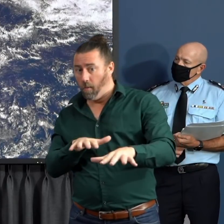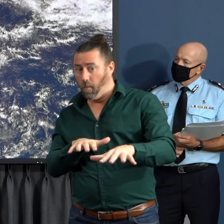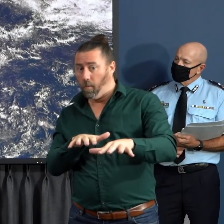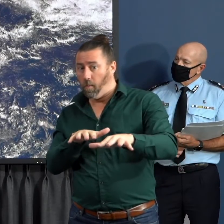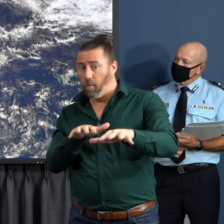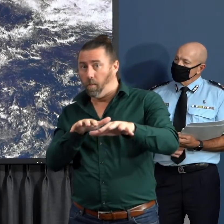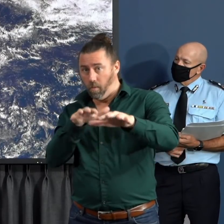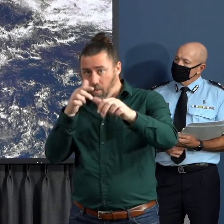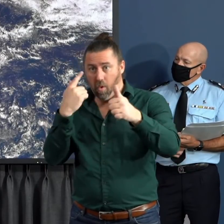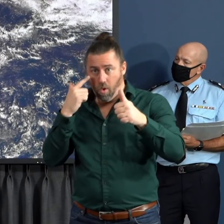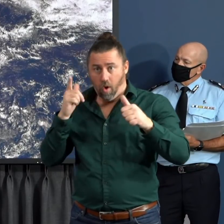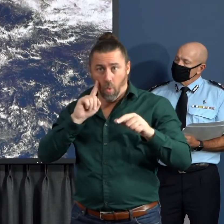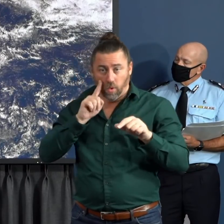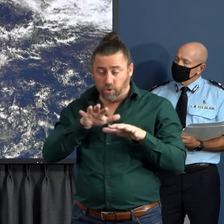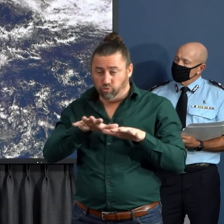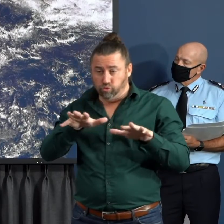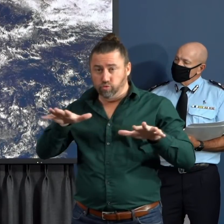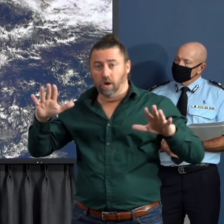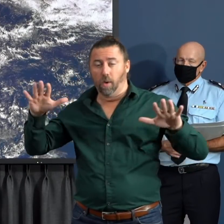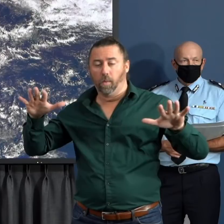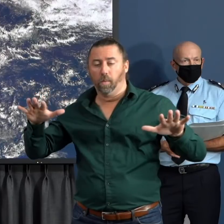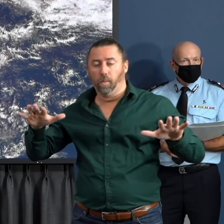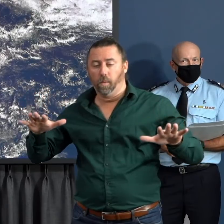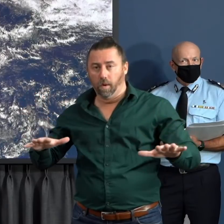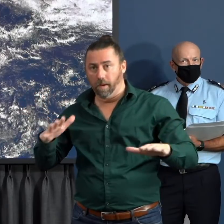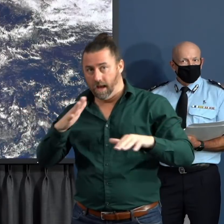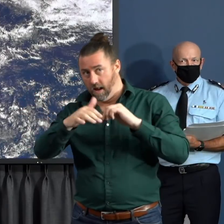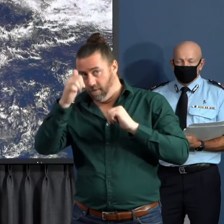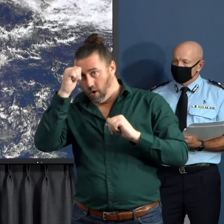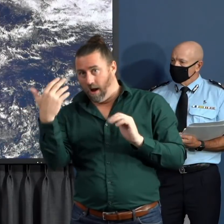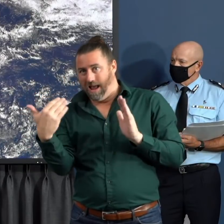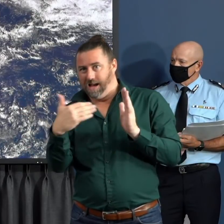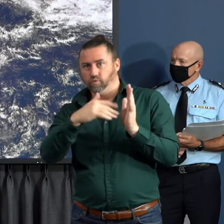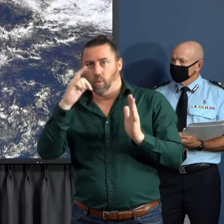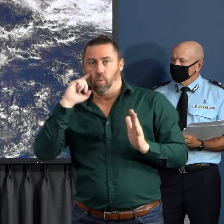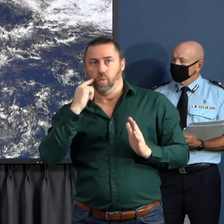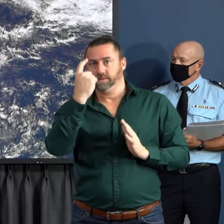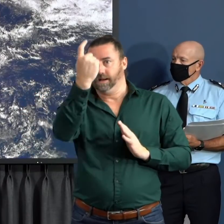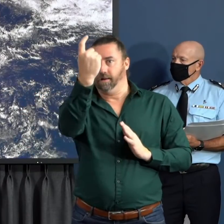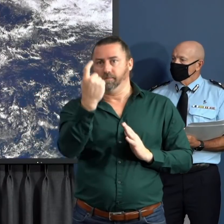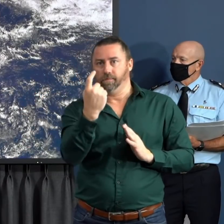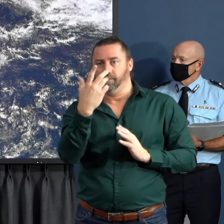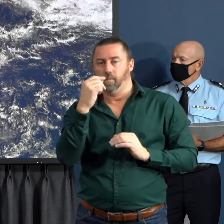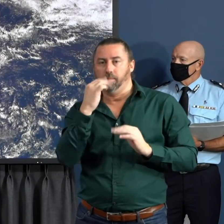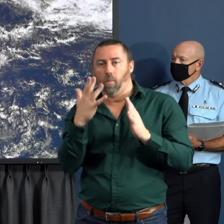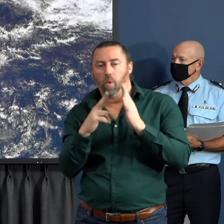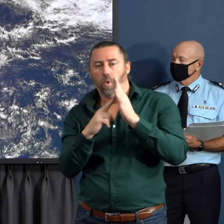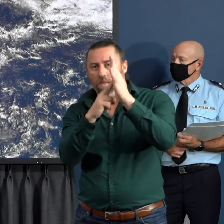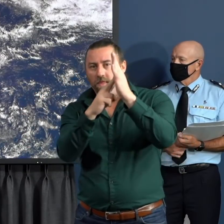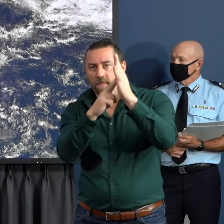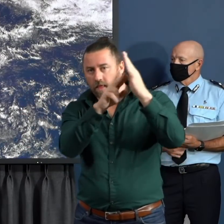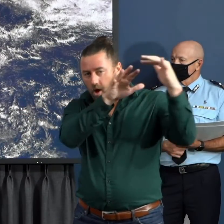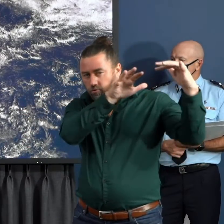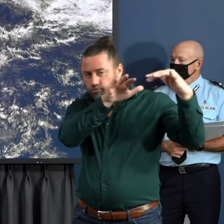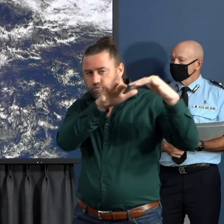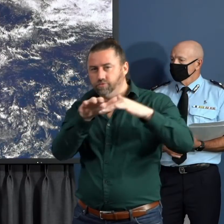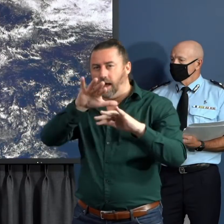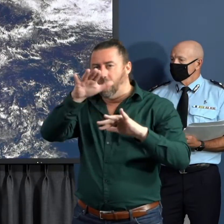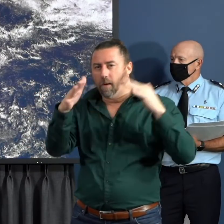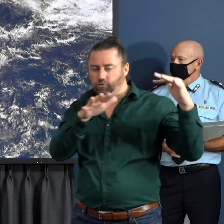moving down, there could still be more upstream water, so we're not confirming yet that we have absolutely seen that